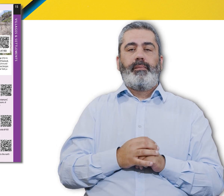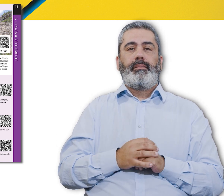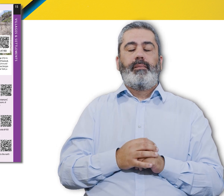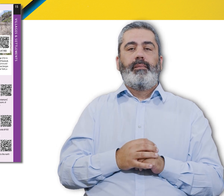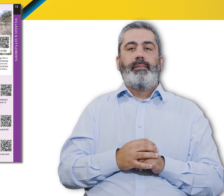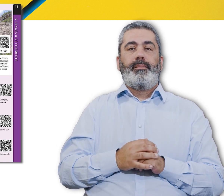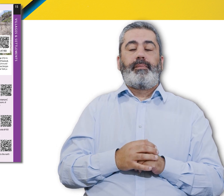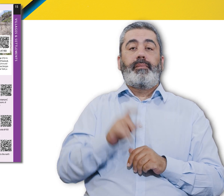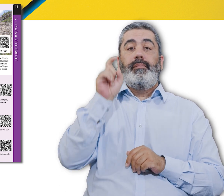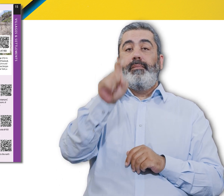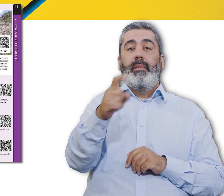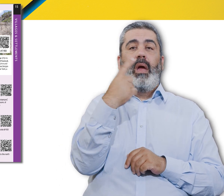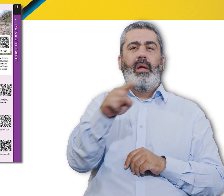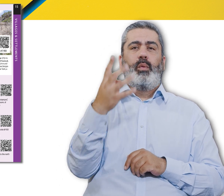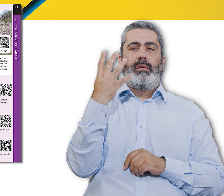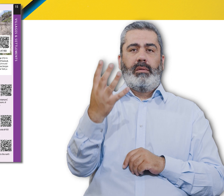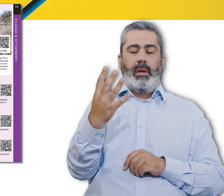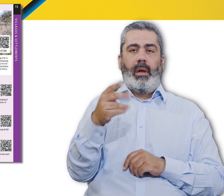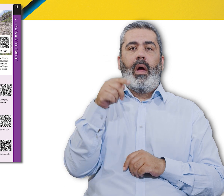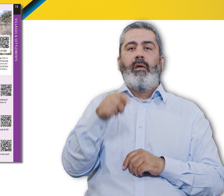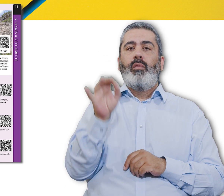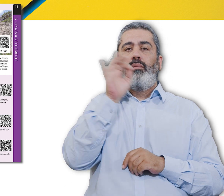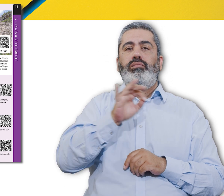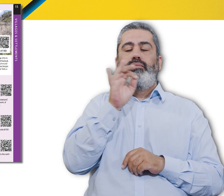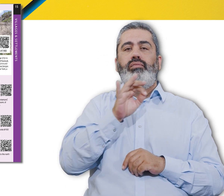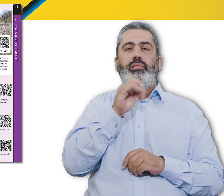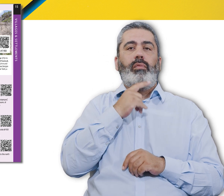is amphitheatrically located on the edge of Mus area, alt.